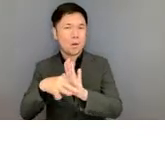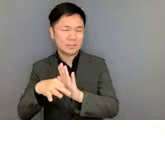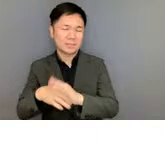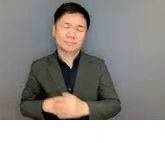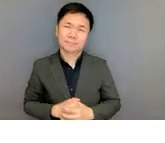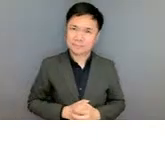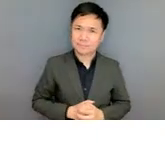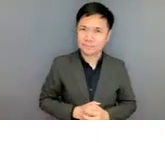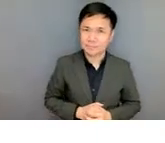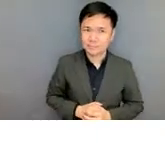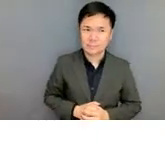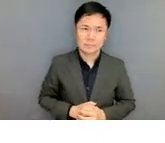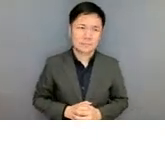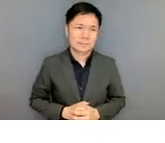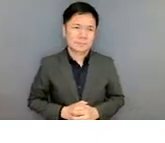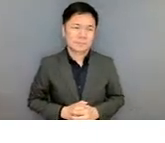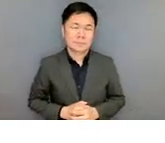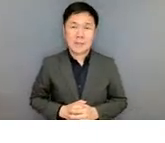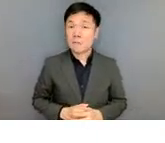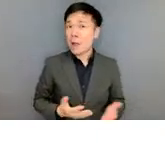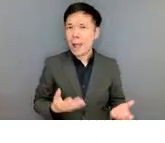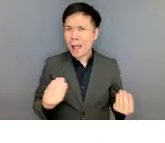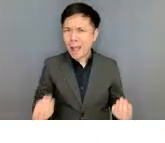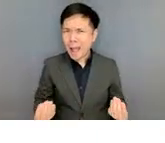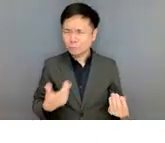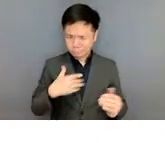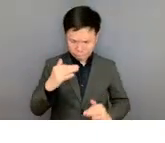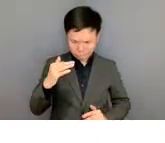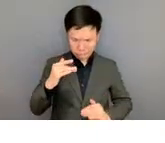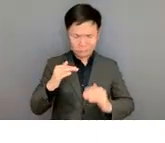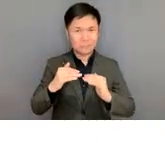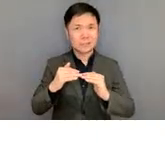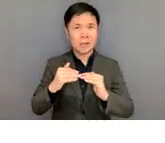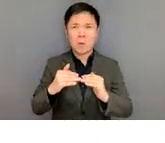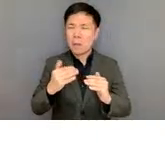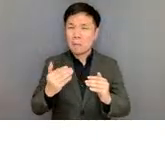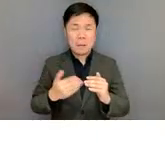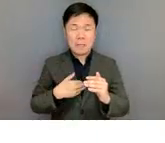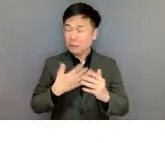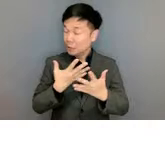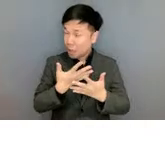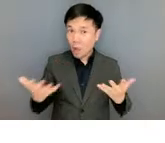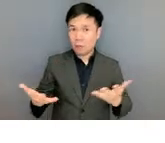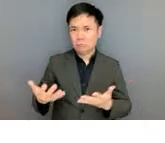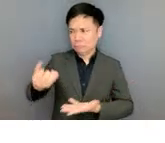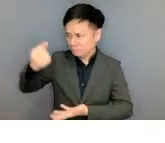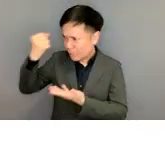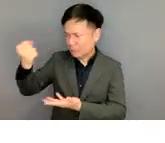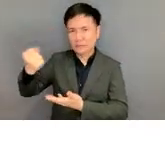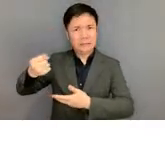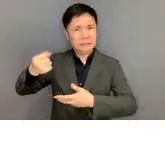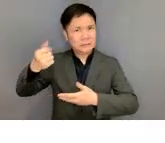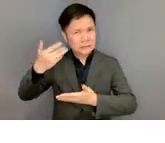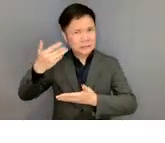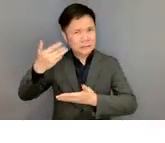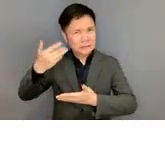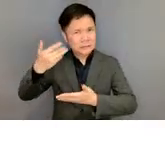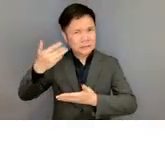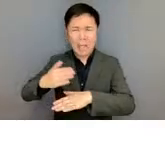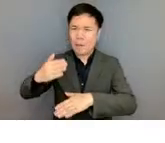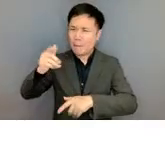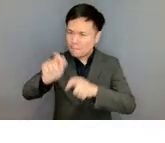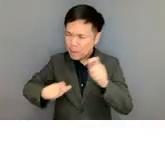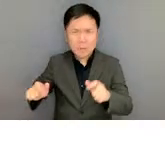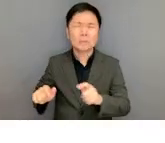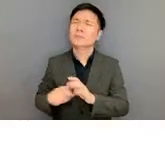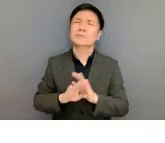We need some resources to do this. We don't always need a huge amount of resources, and they're not always financial resources. Sometimes